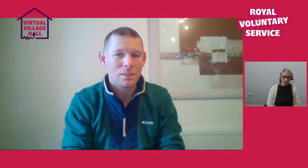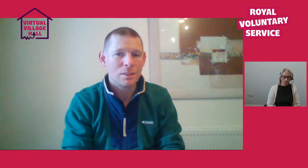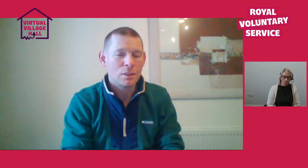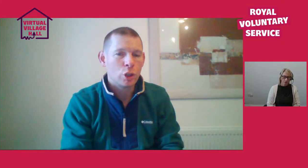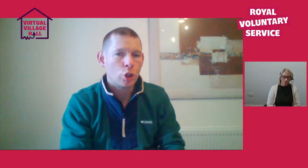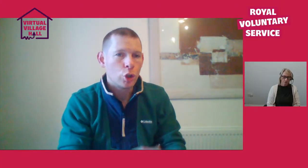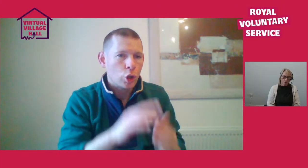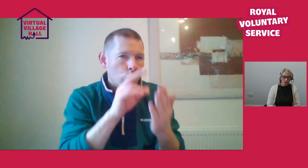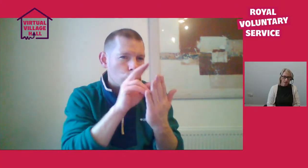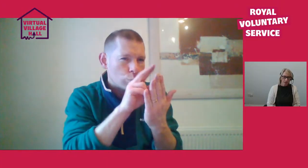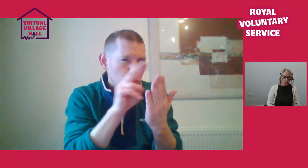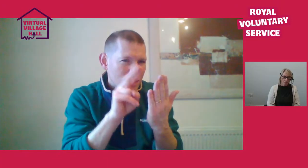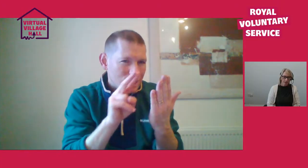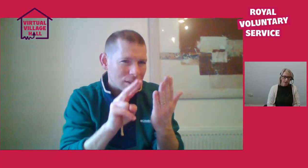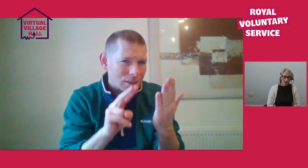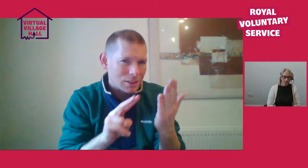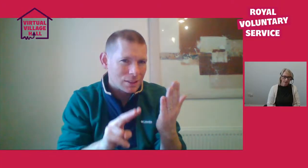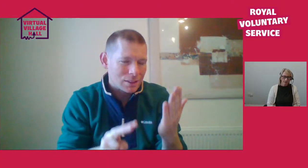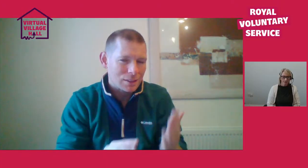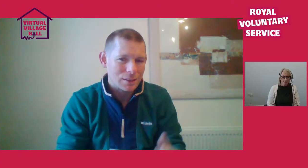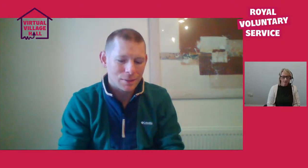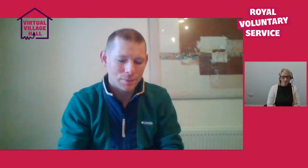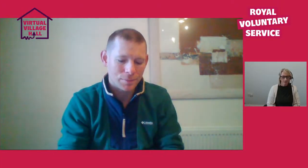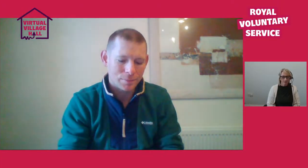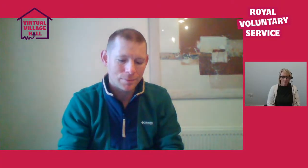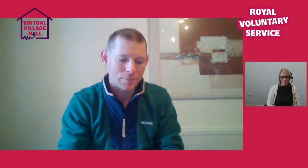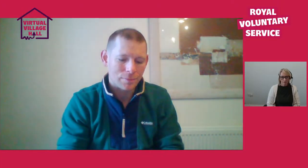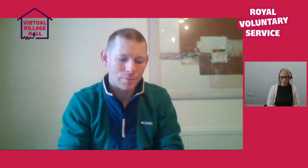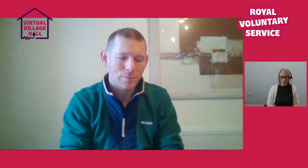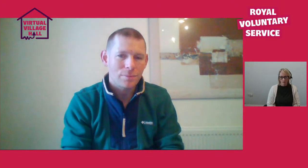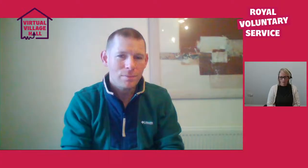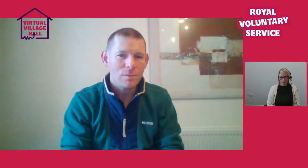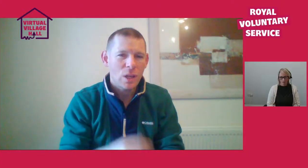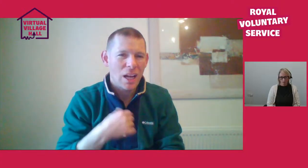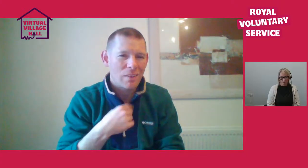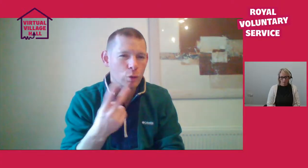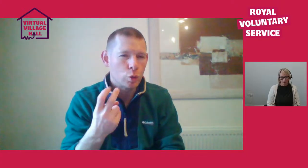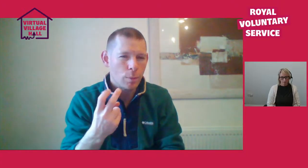And here comes number 10 again.